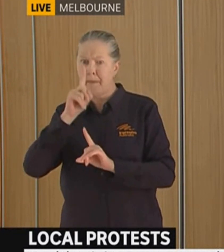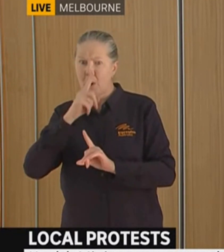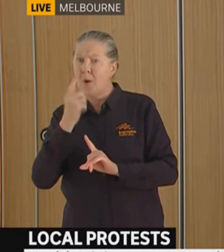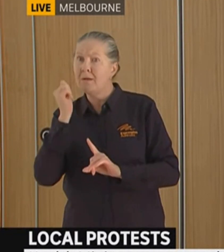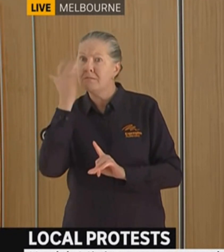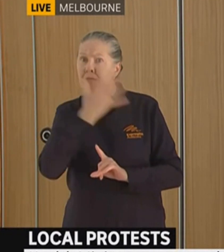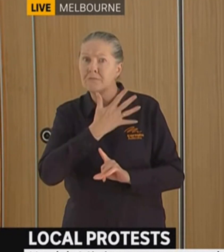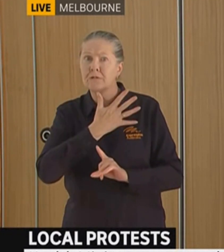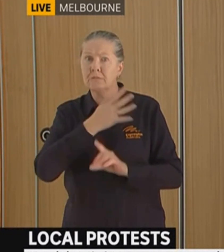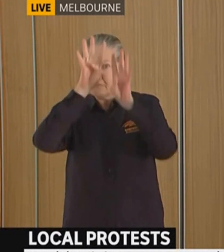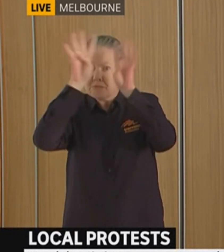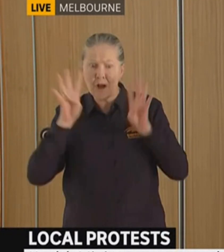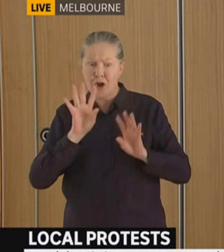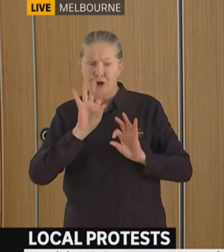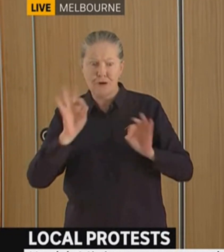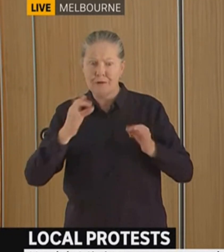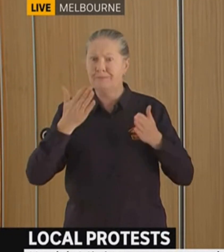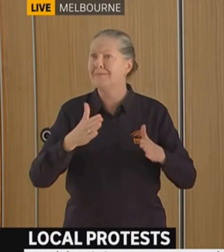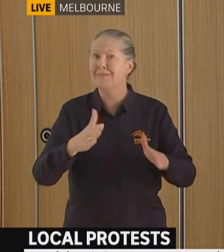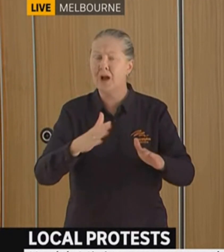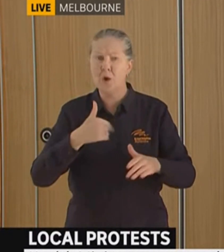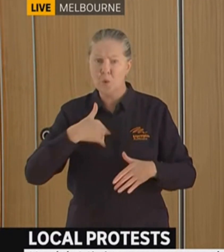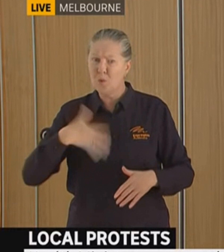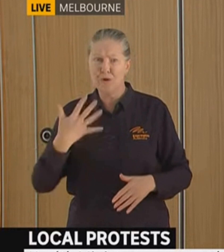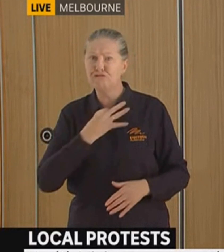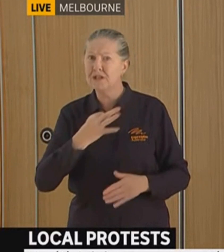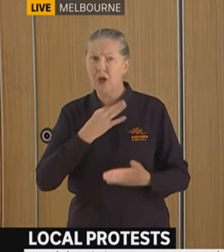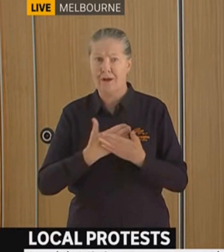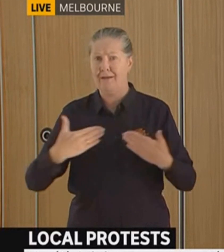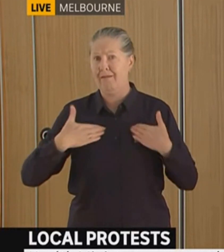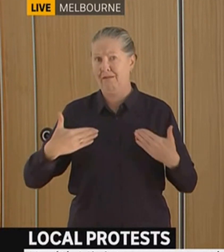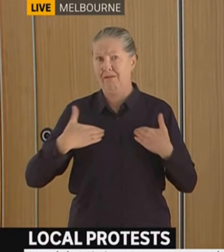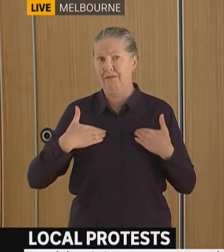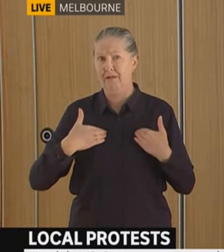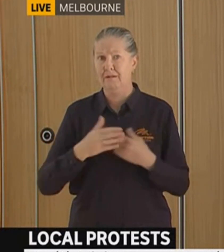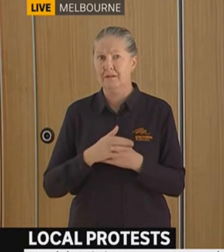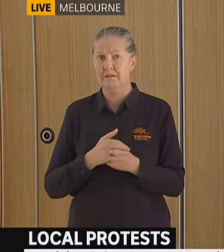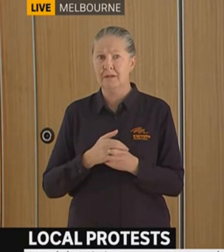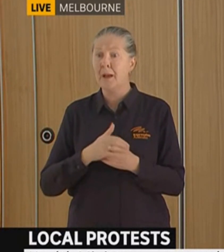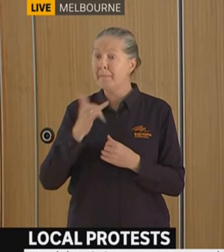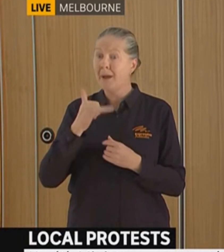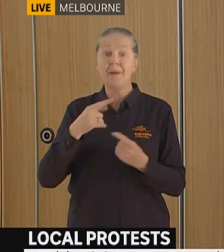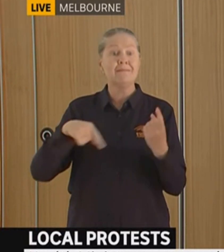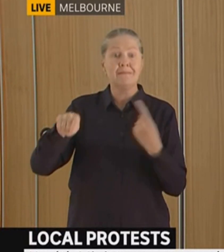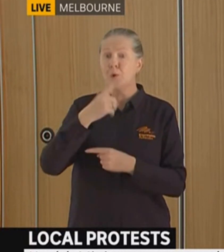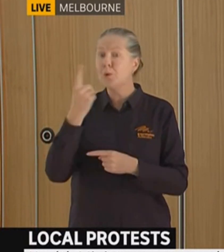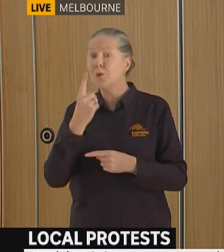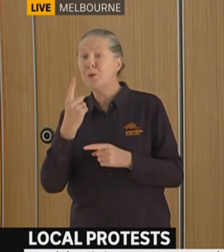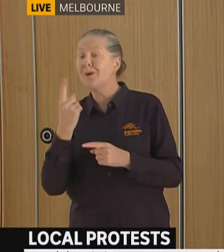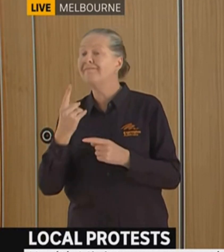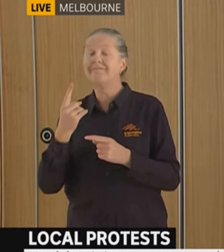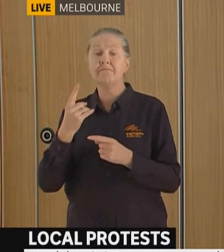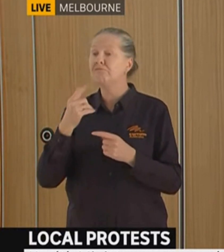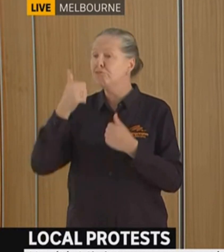there is a protest which put that health at risk. There may well be many people associated with Indigenous Australia, and if